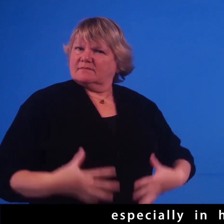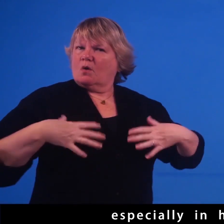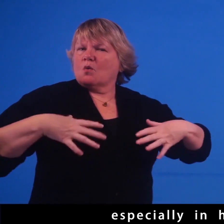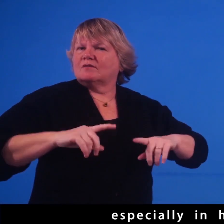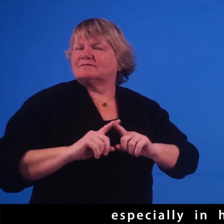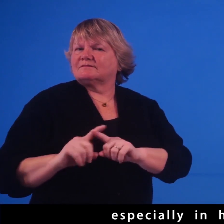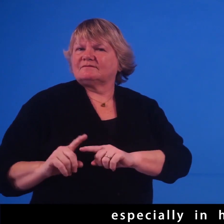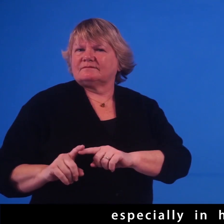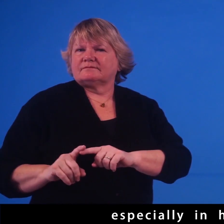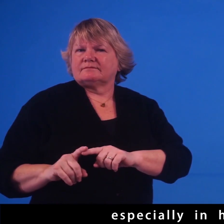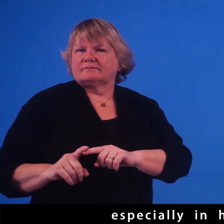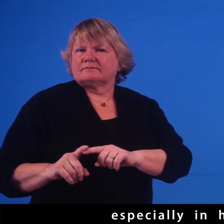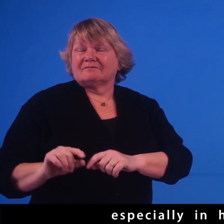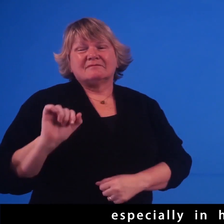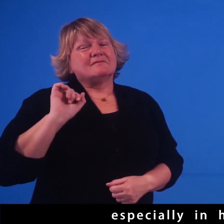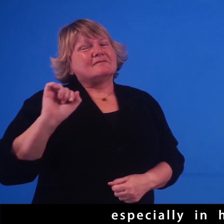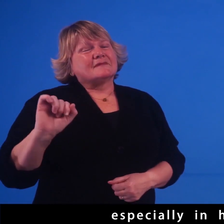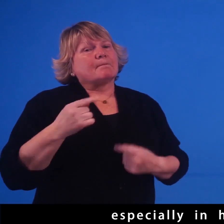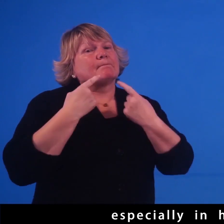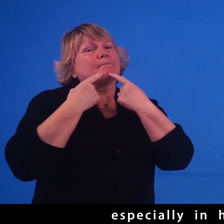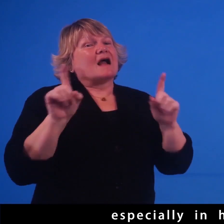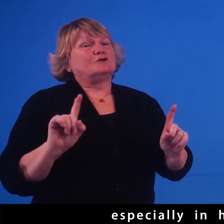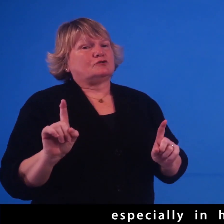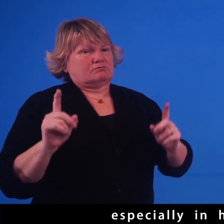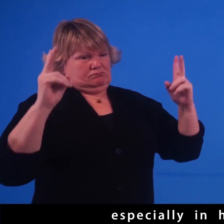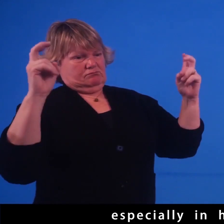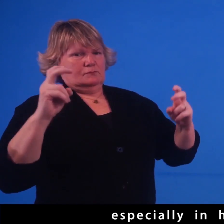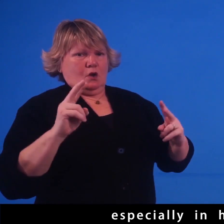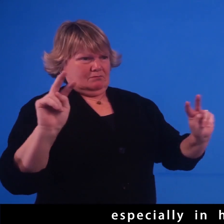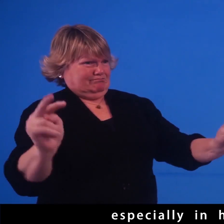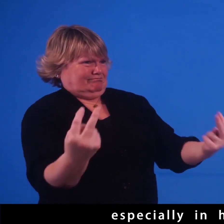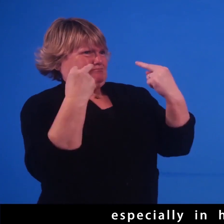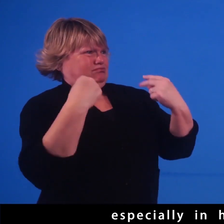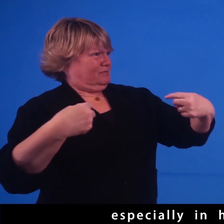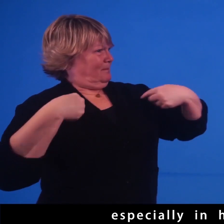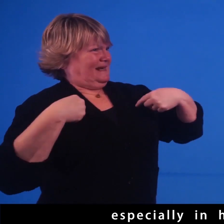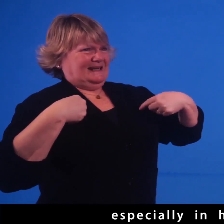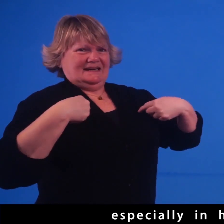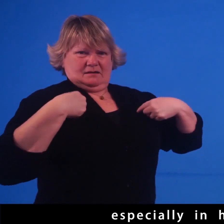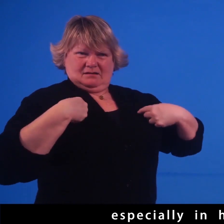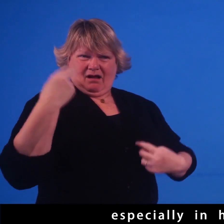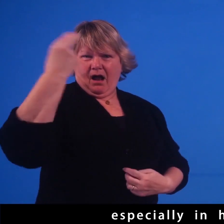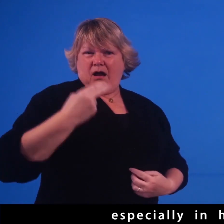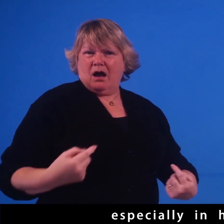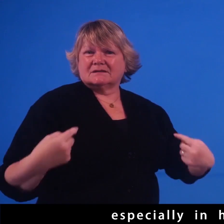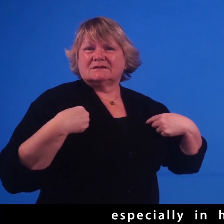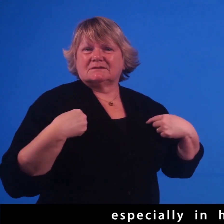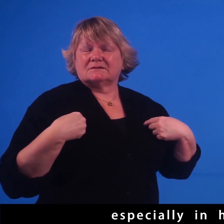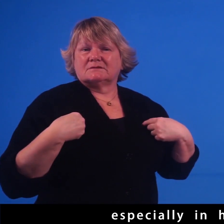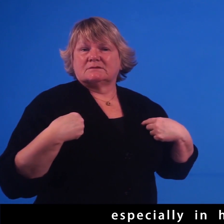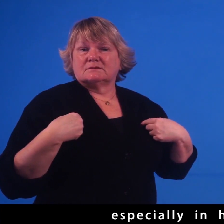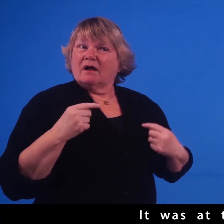Especially in his appearance. "Look at me, I'm an artist," was his message.